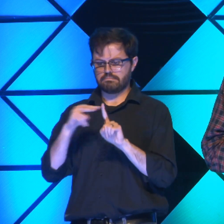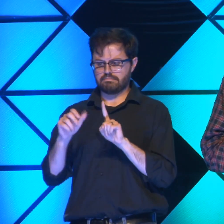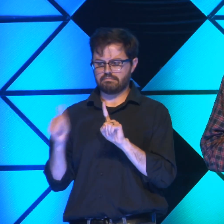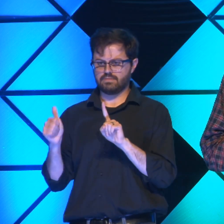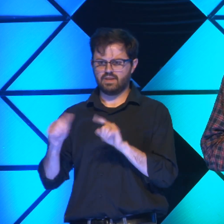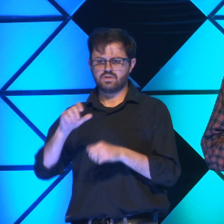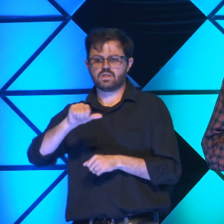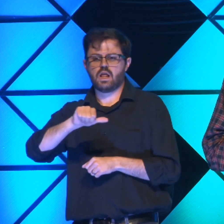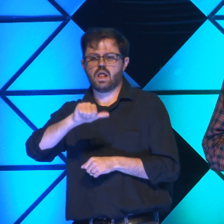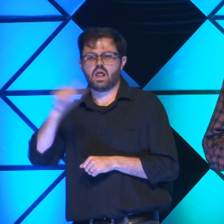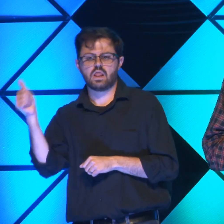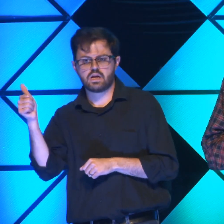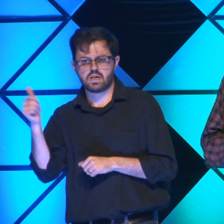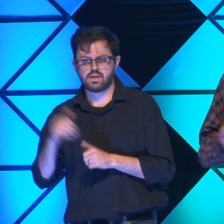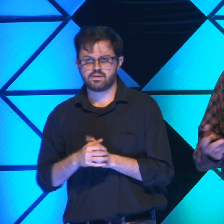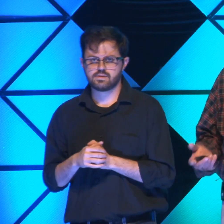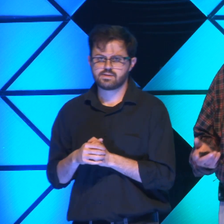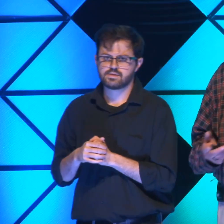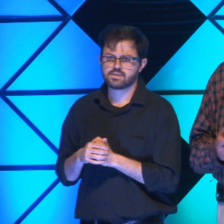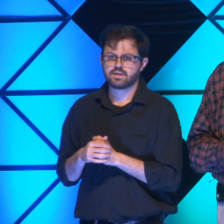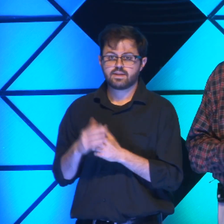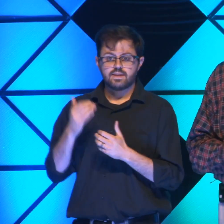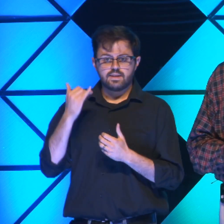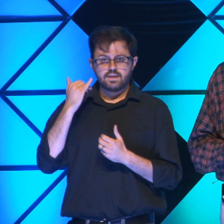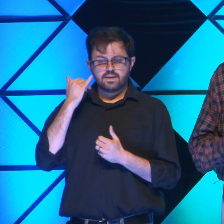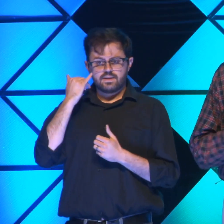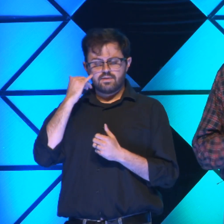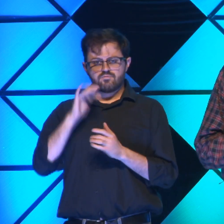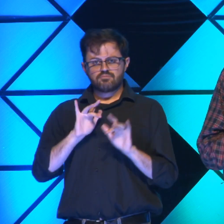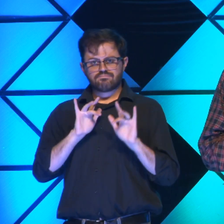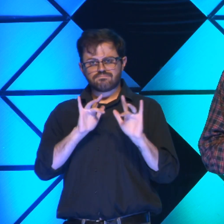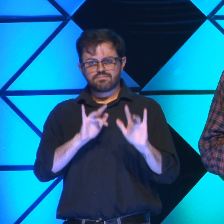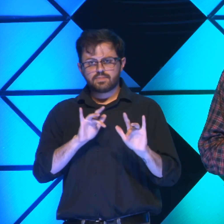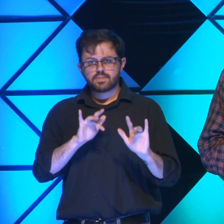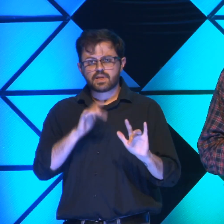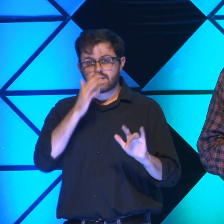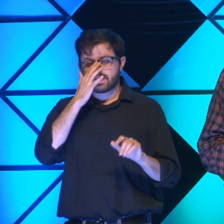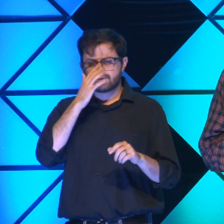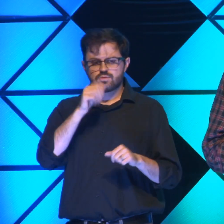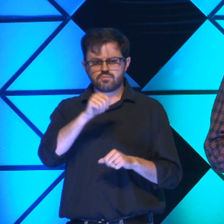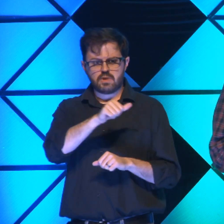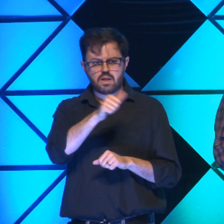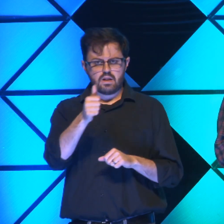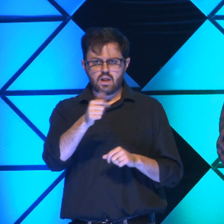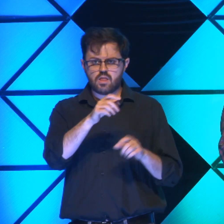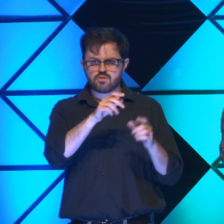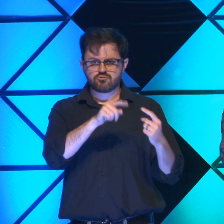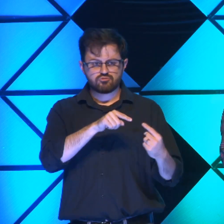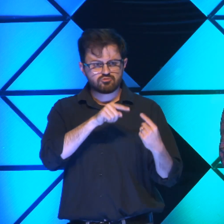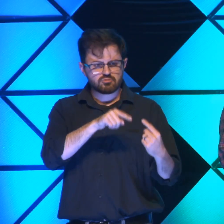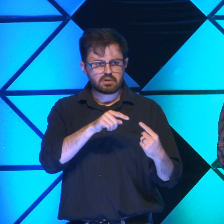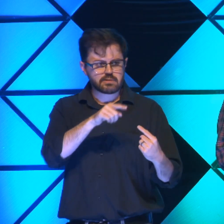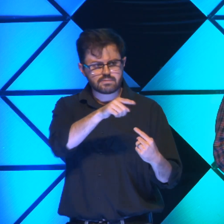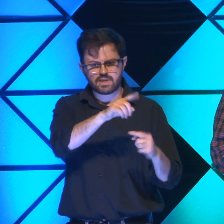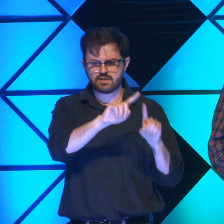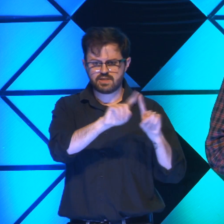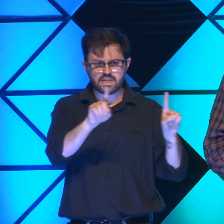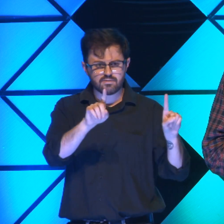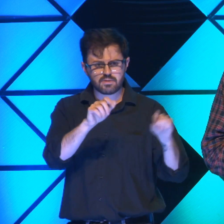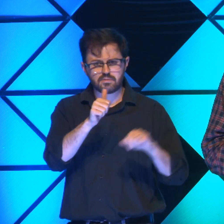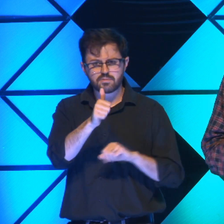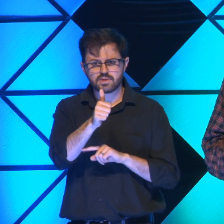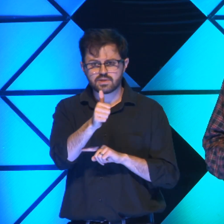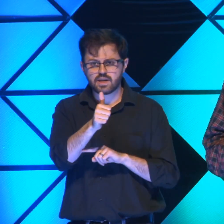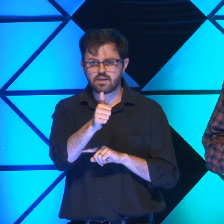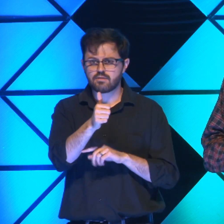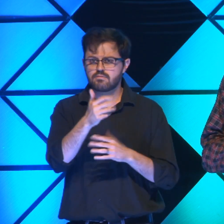someone that may be different from our own experience, be that because of the color of our skin,